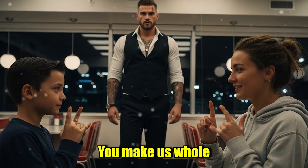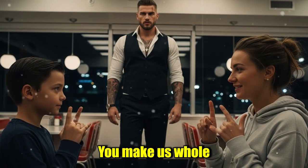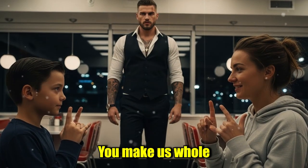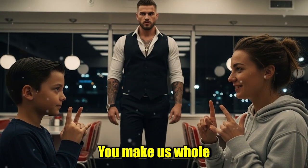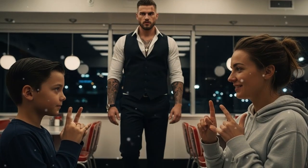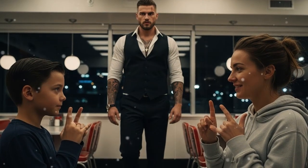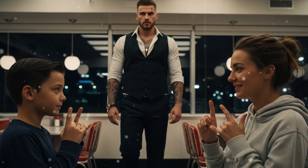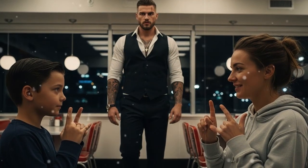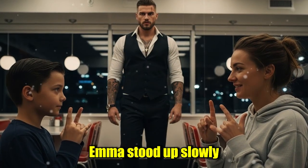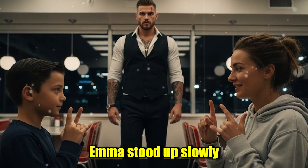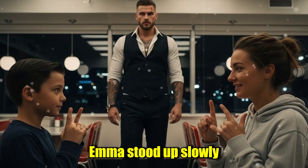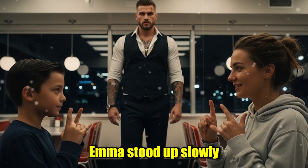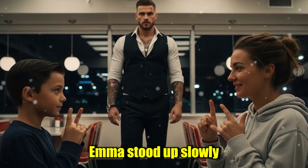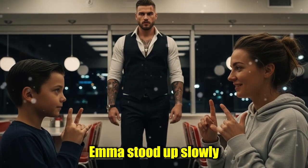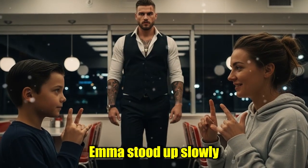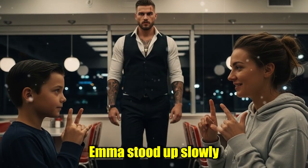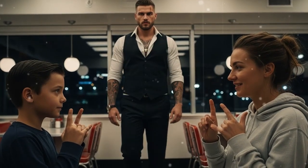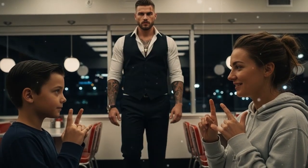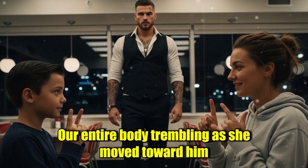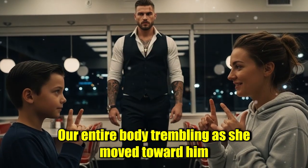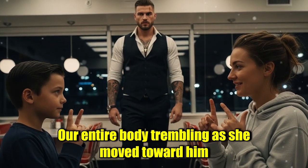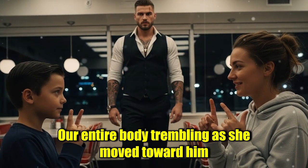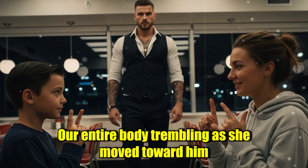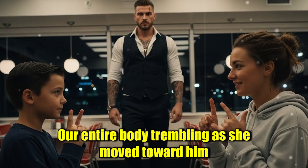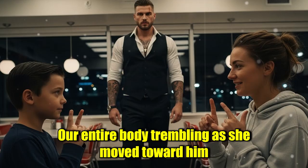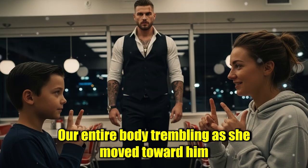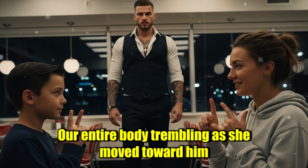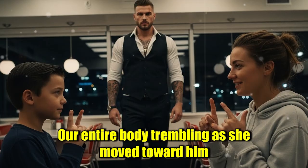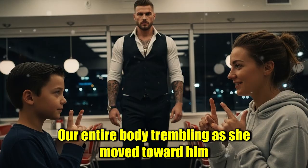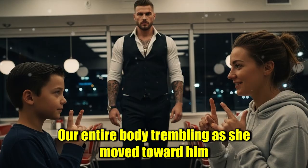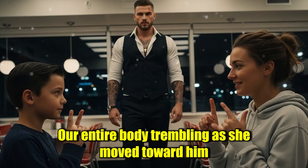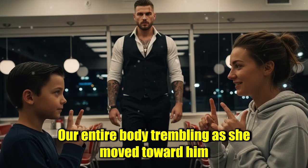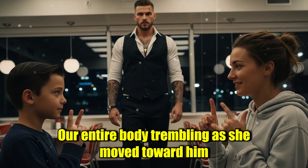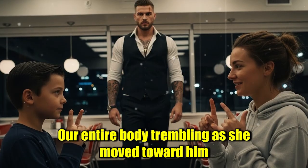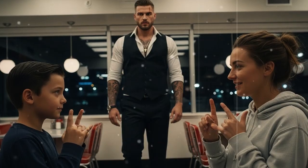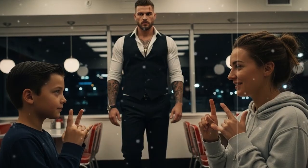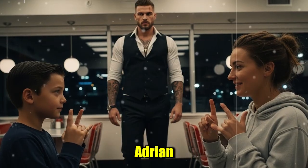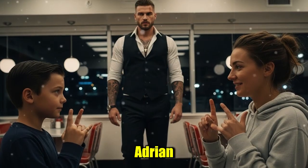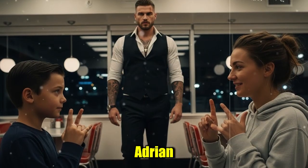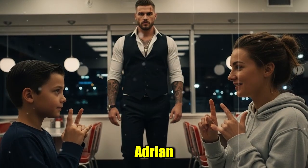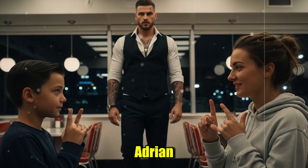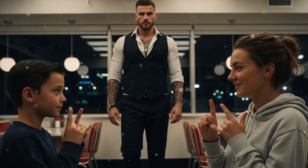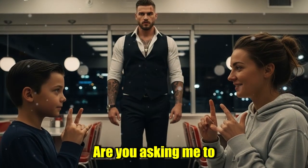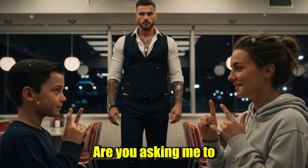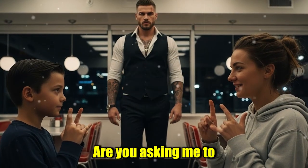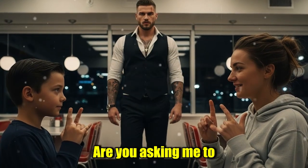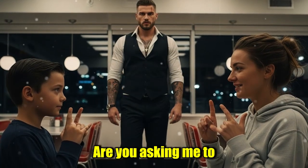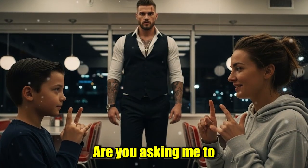us whole. Emma stood up slowly, her entire body trembling as she moved toward him. Adrian, are you asking me